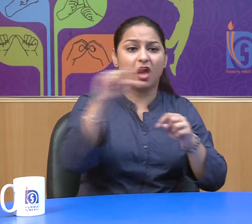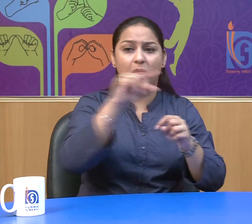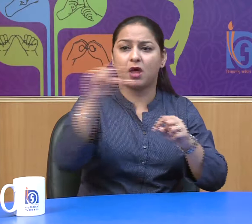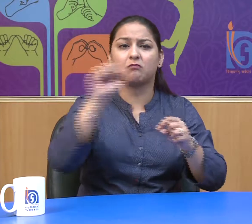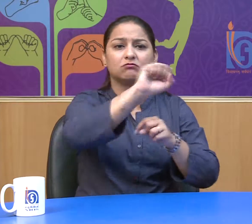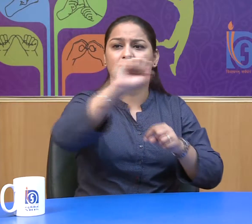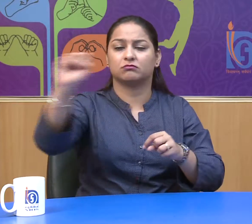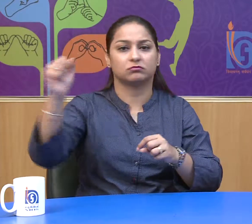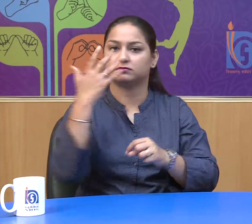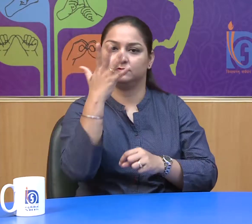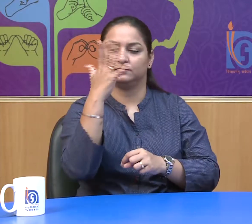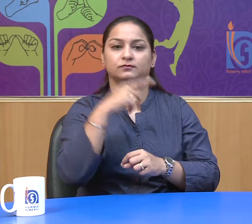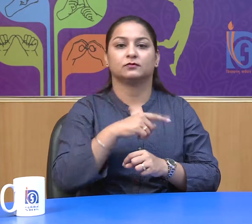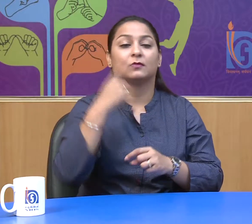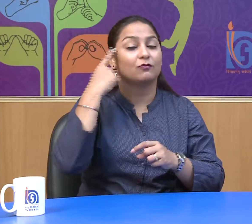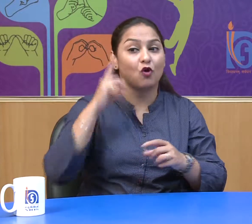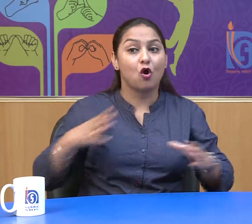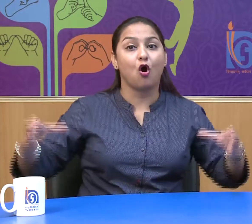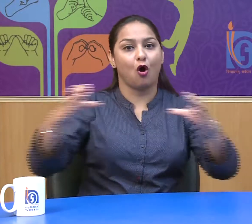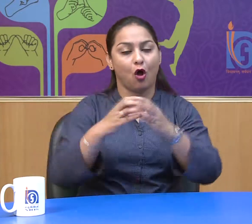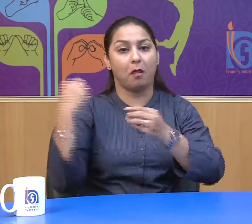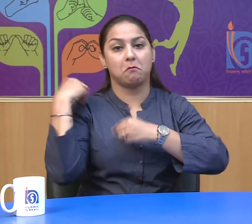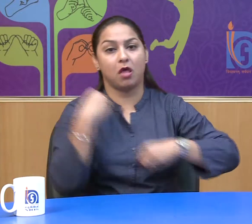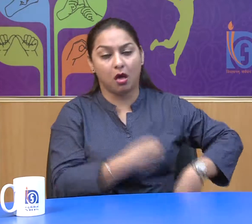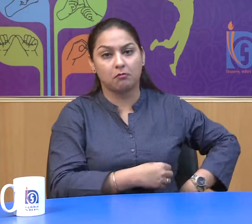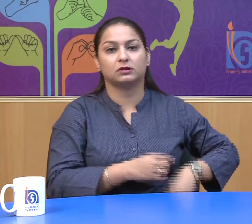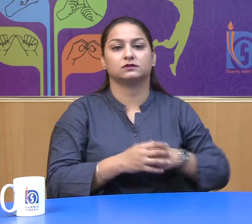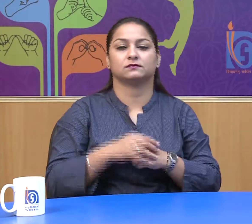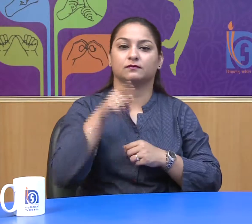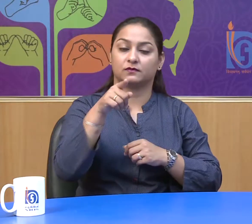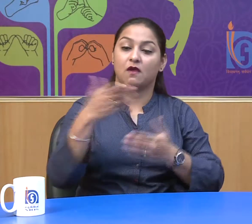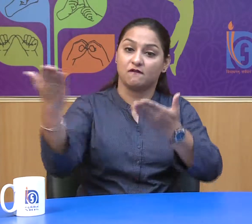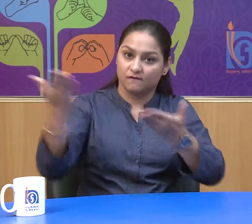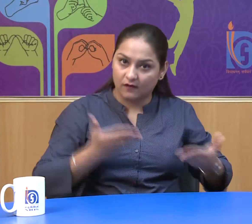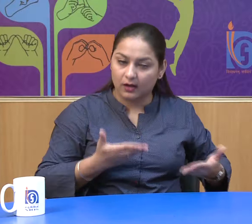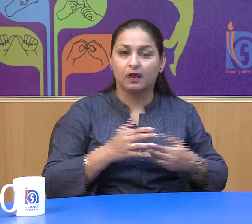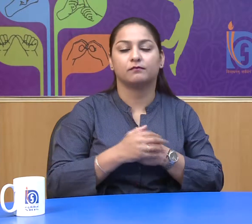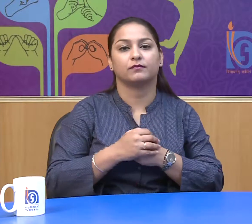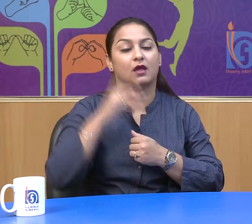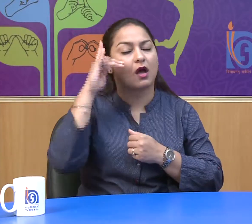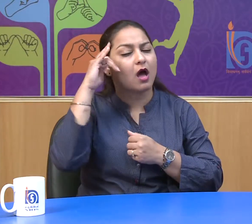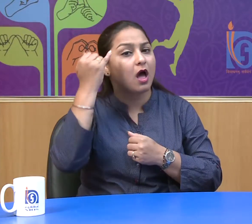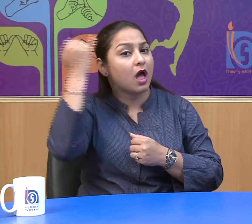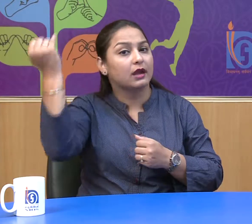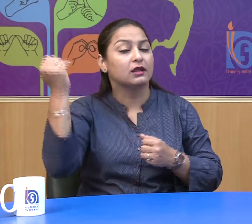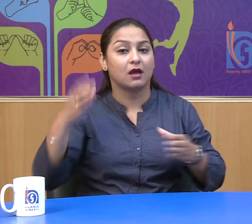the superiority of Brahmins. They welcomed the idea of equality